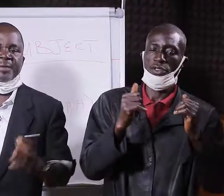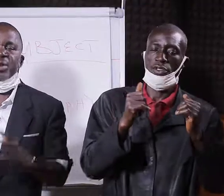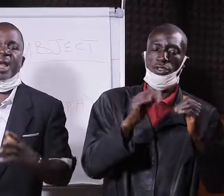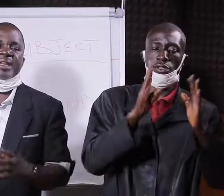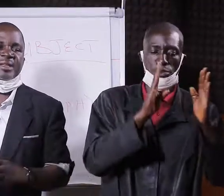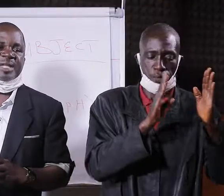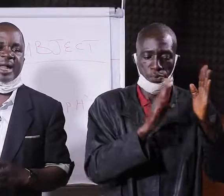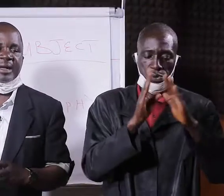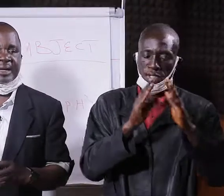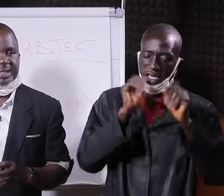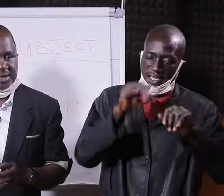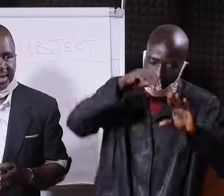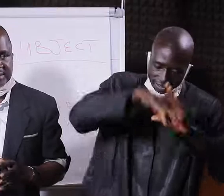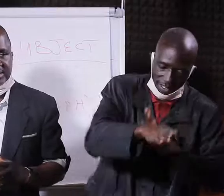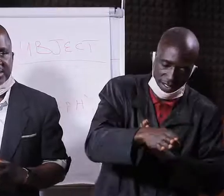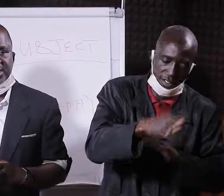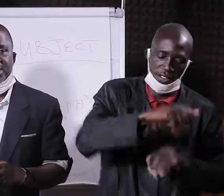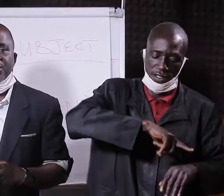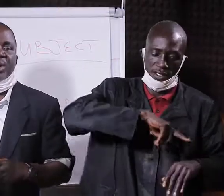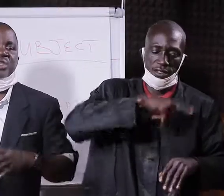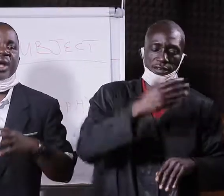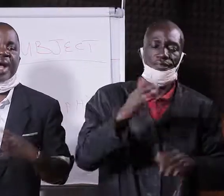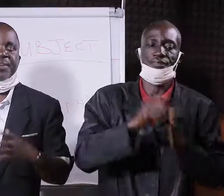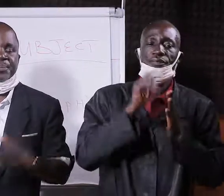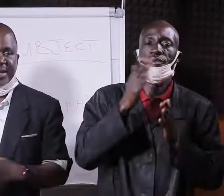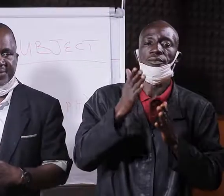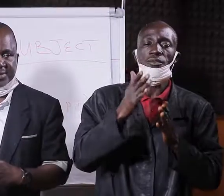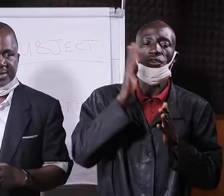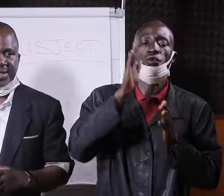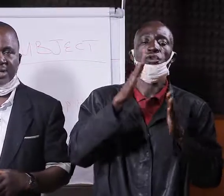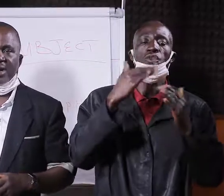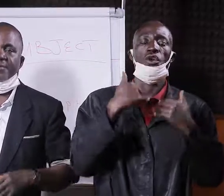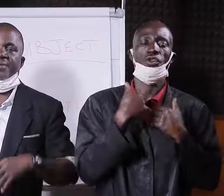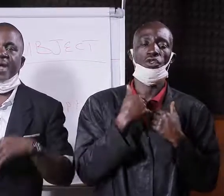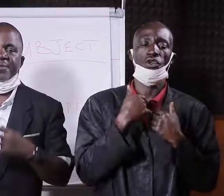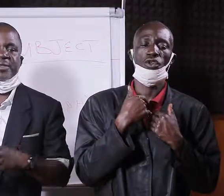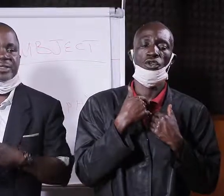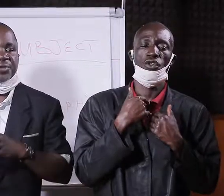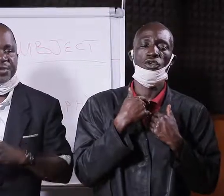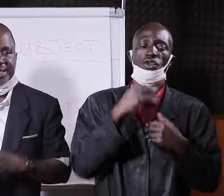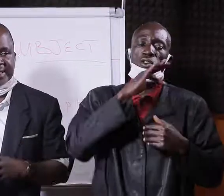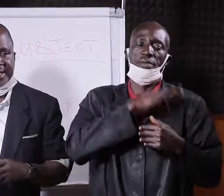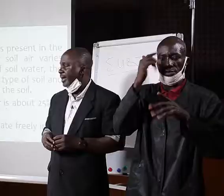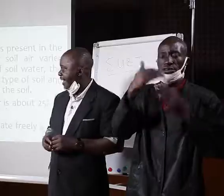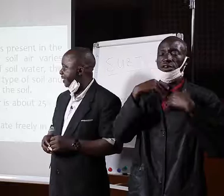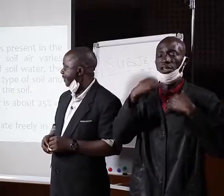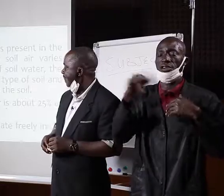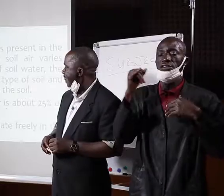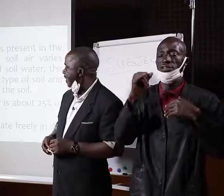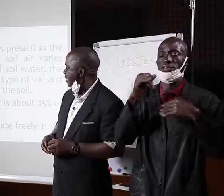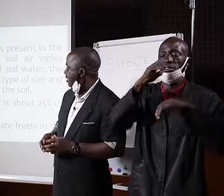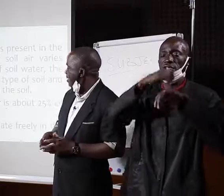the living organisms that are in the soil will also have the benefits of having sufficient